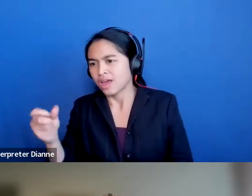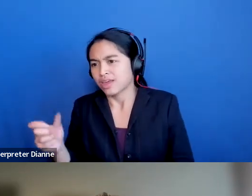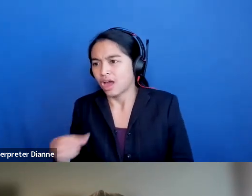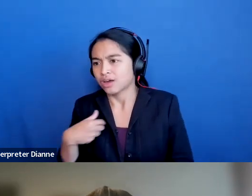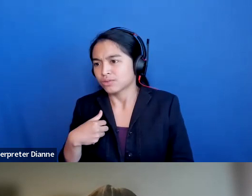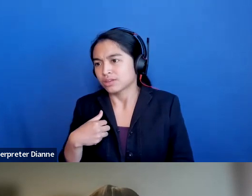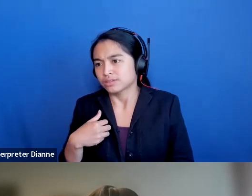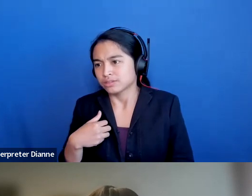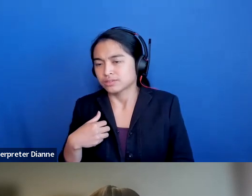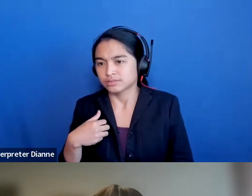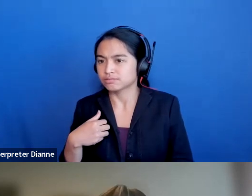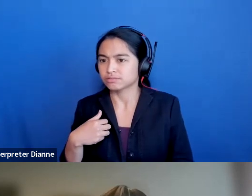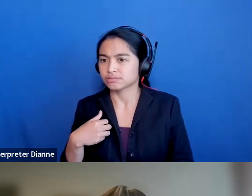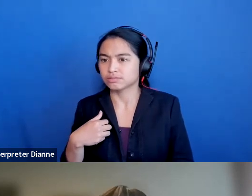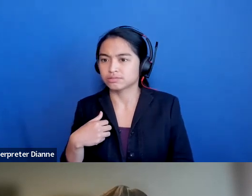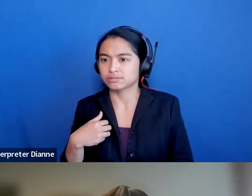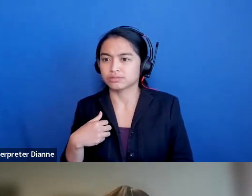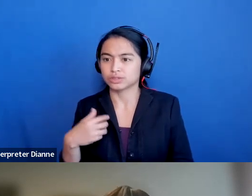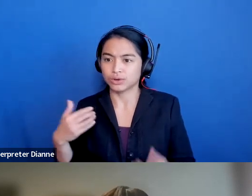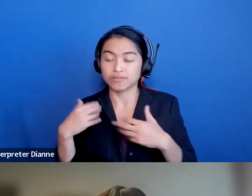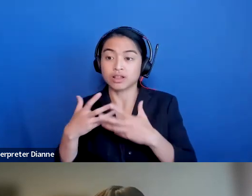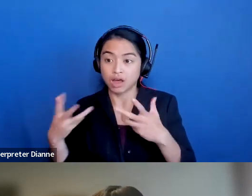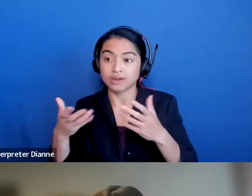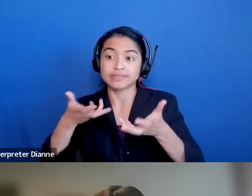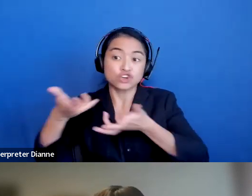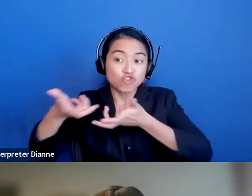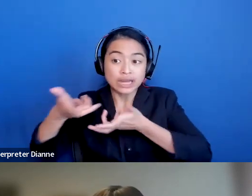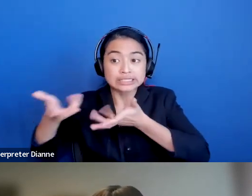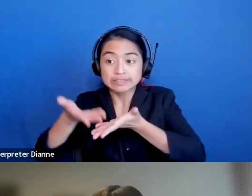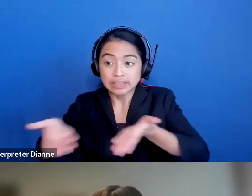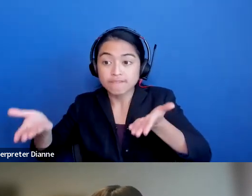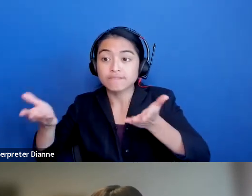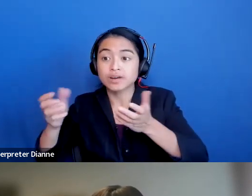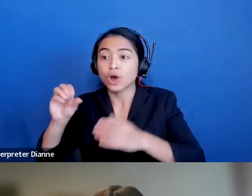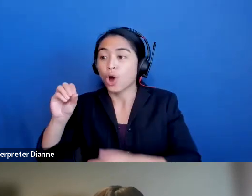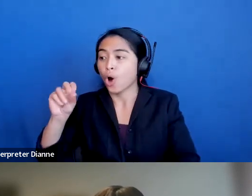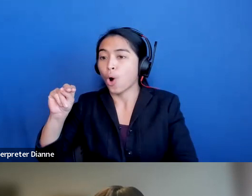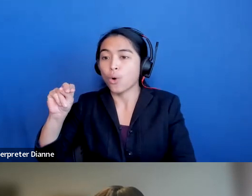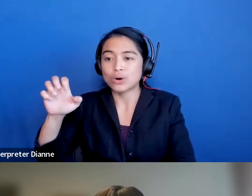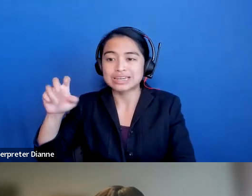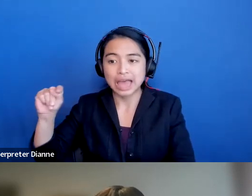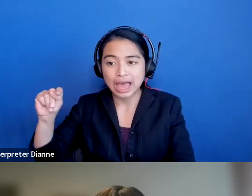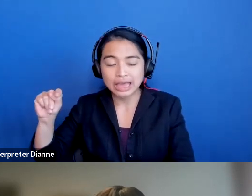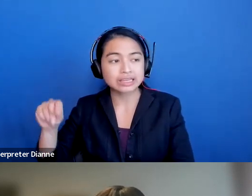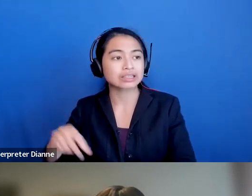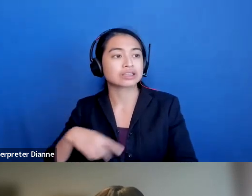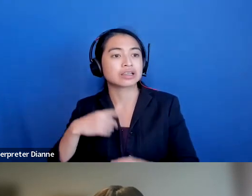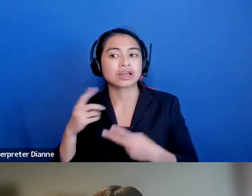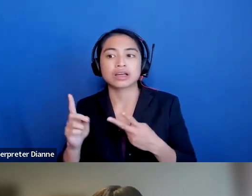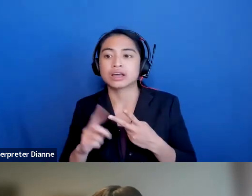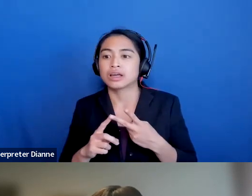Yeah. We, there's lots of interactive stuff that we use with ONET, with,